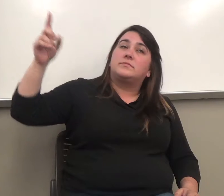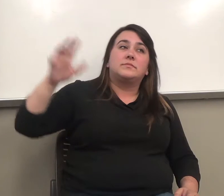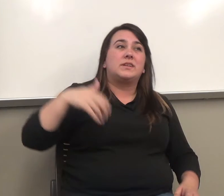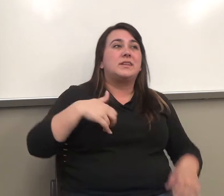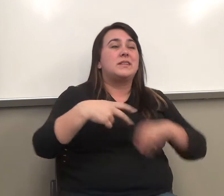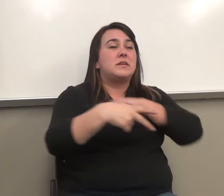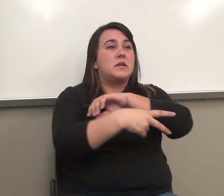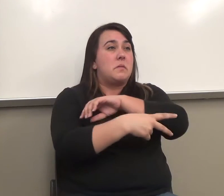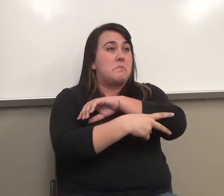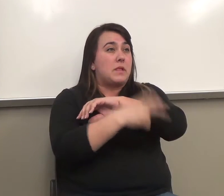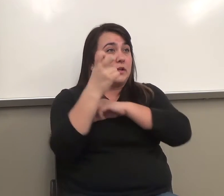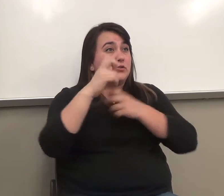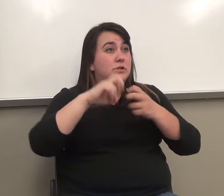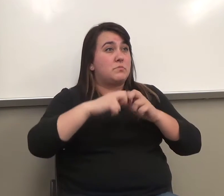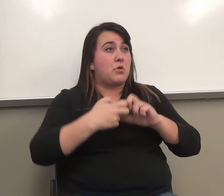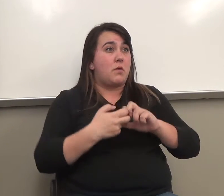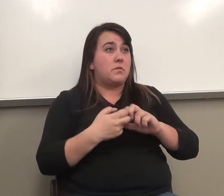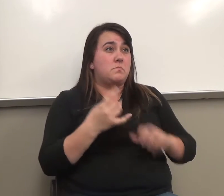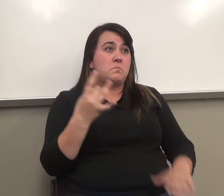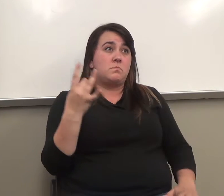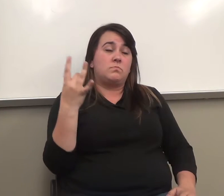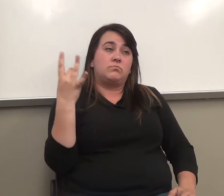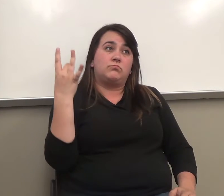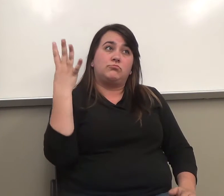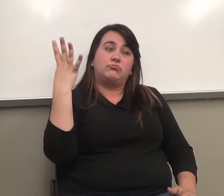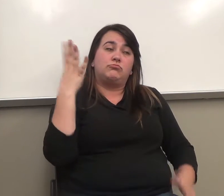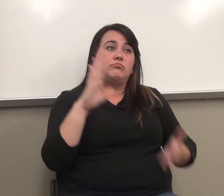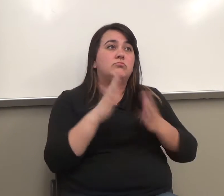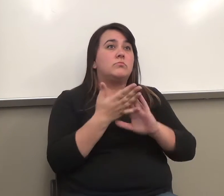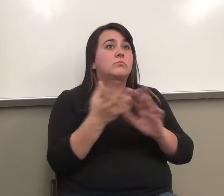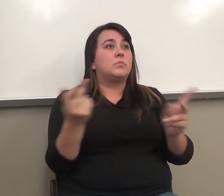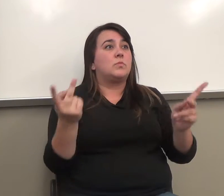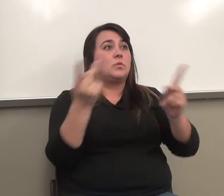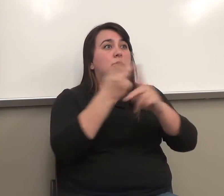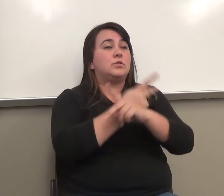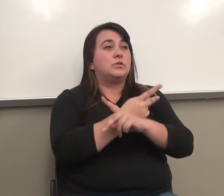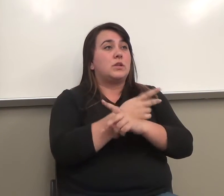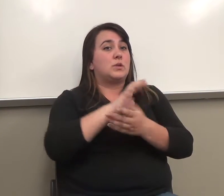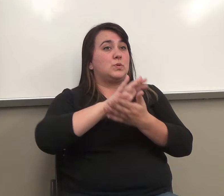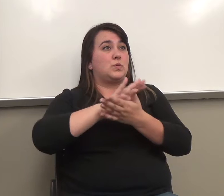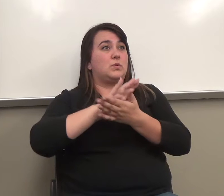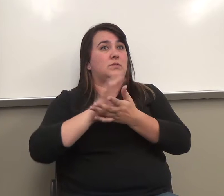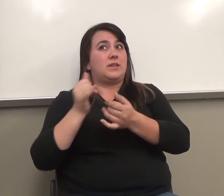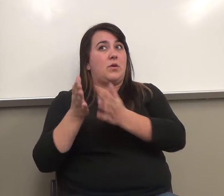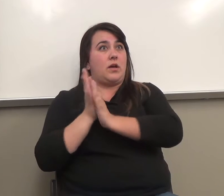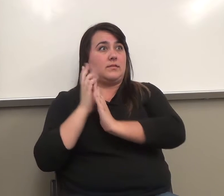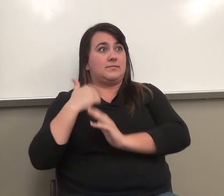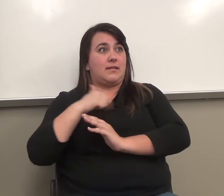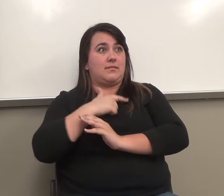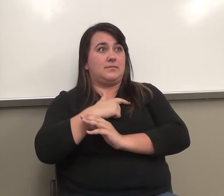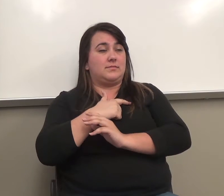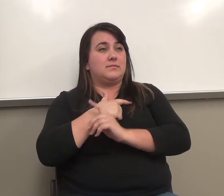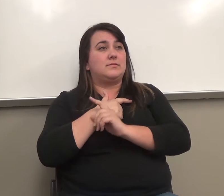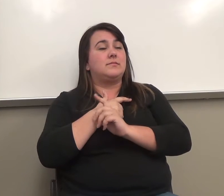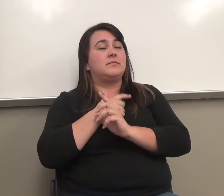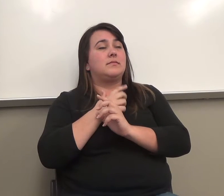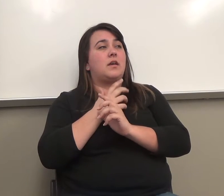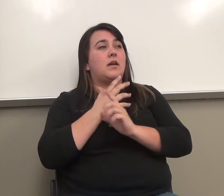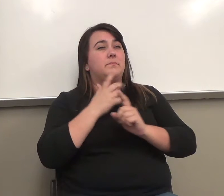problem has become enough of a problem that, you know, the school is asking us, if you notice on the, if you're working on the